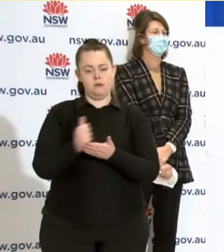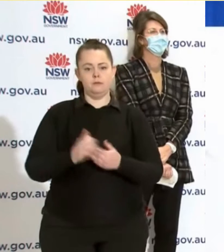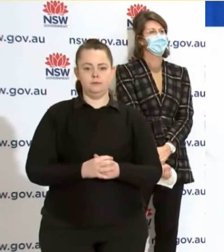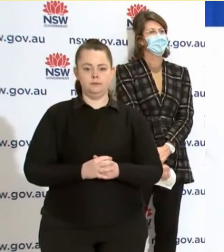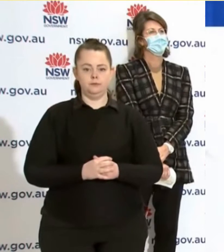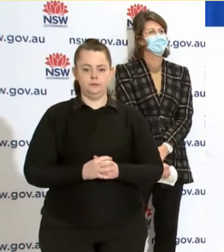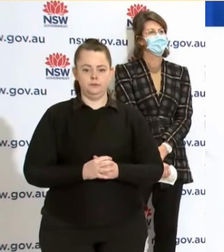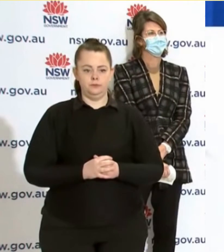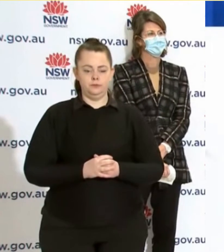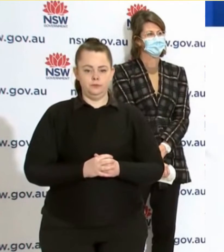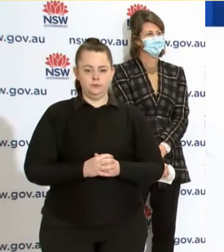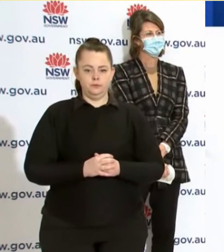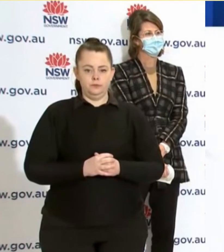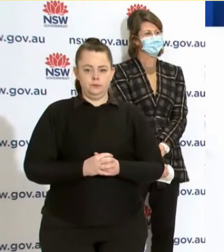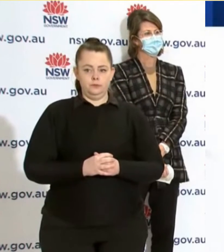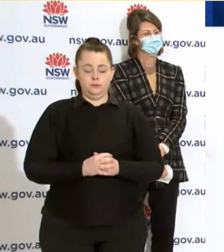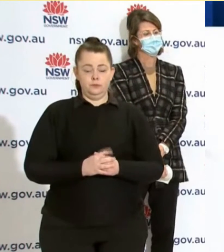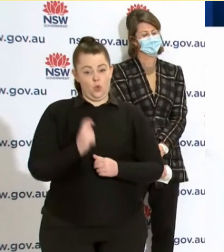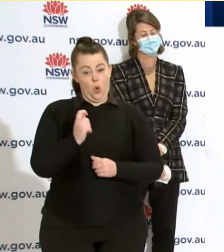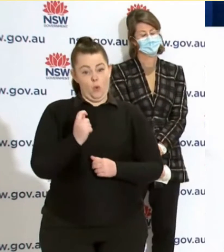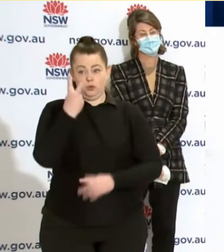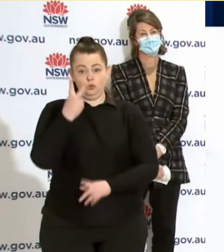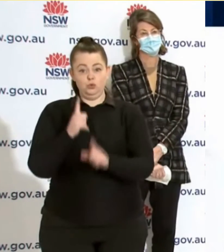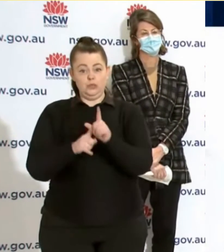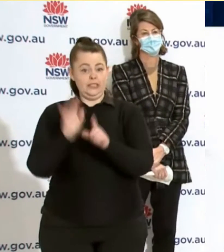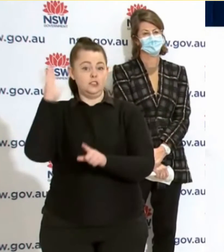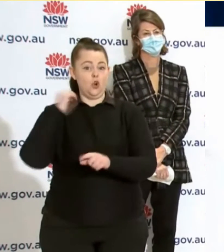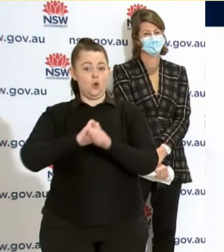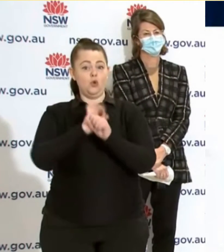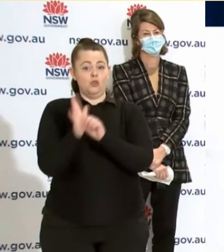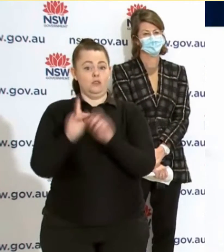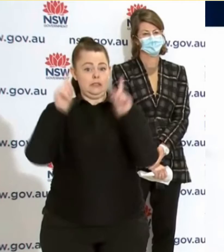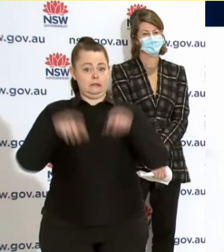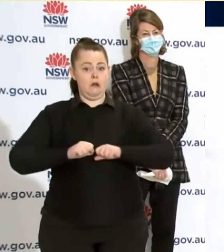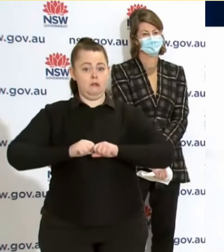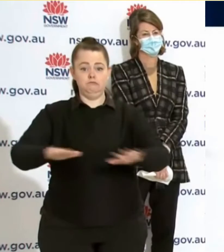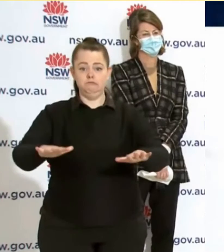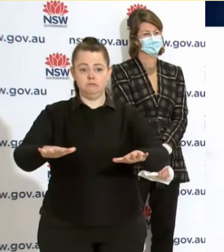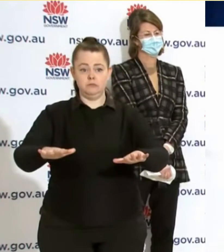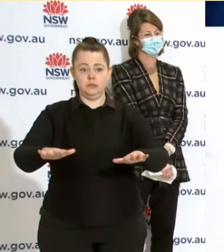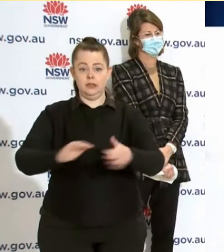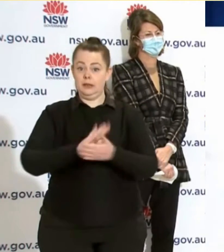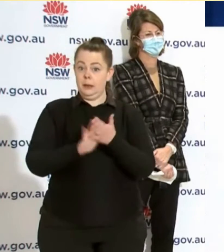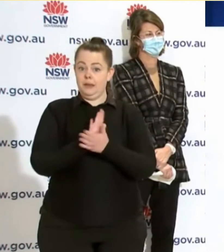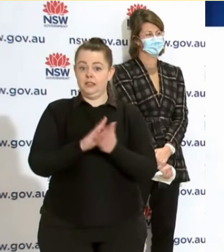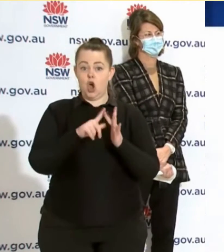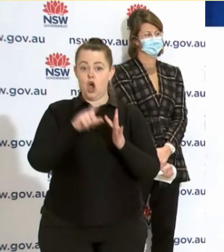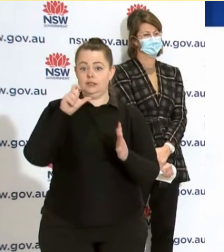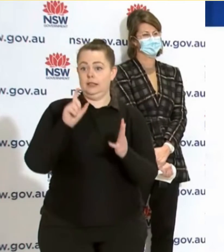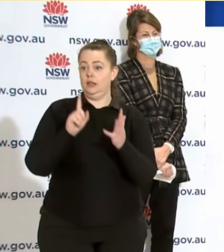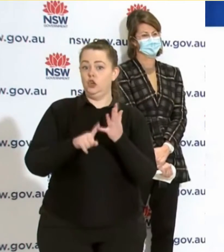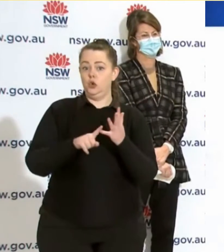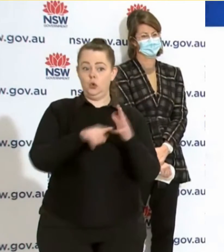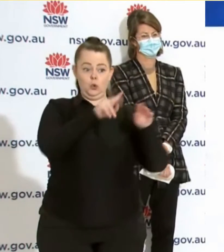pandemic, nearly 2 years ago now, or at the beginning of the pandemic, we quadrupled our intensive care capacity. Now,